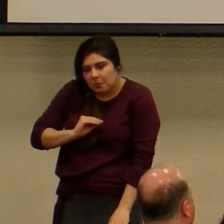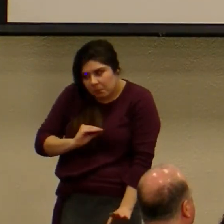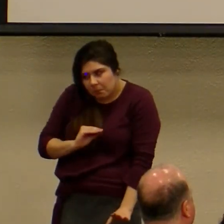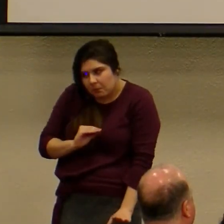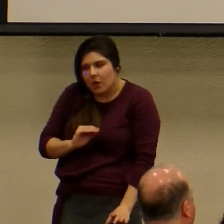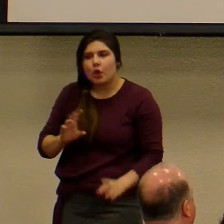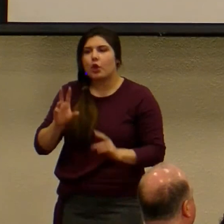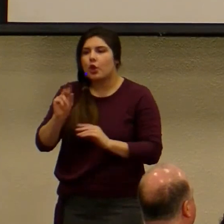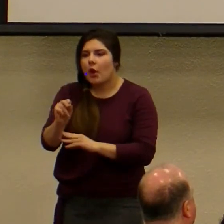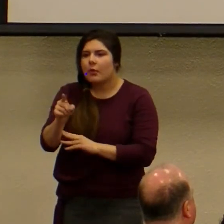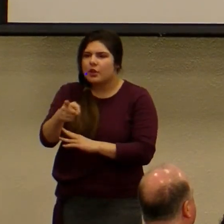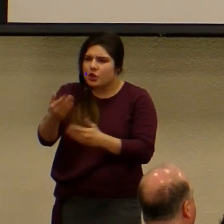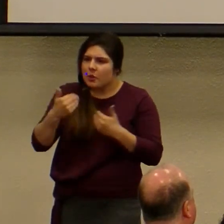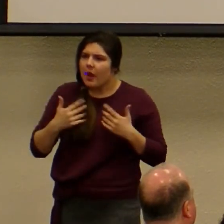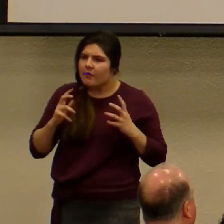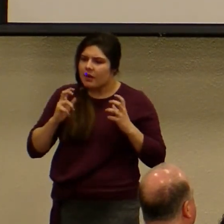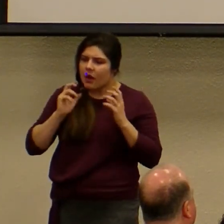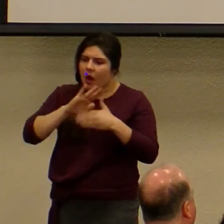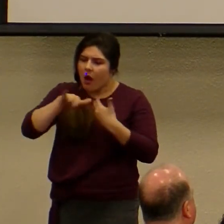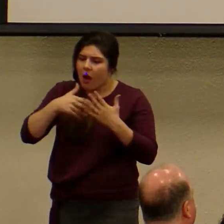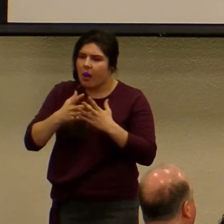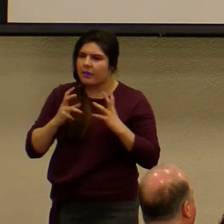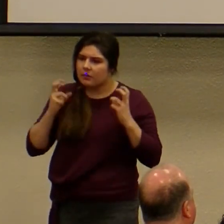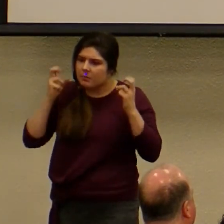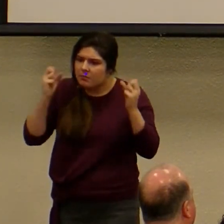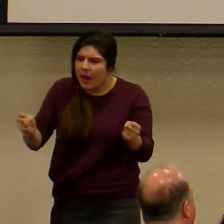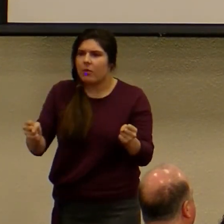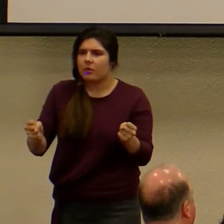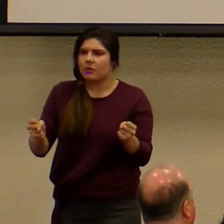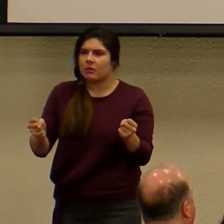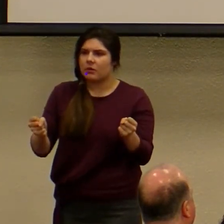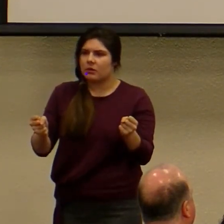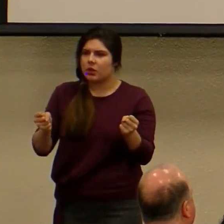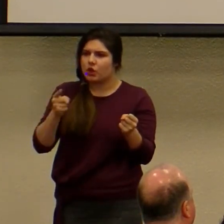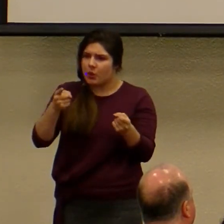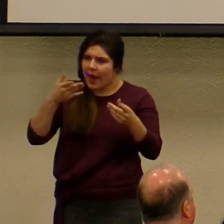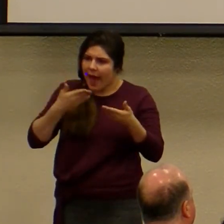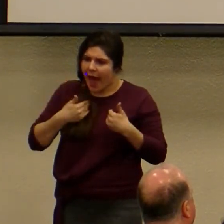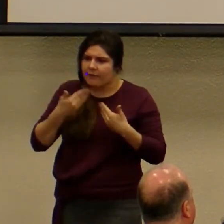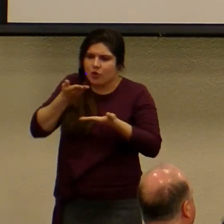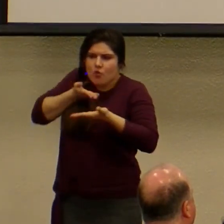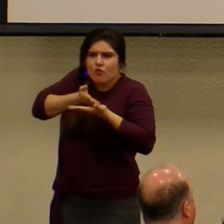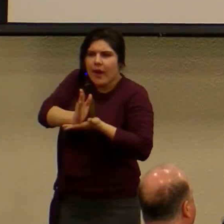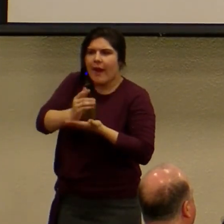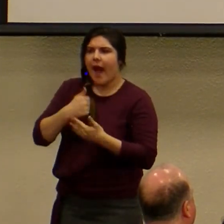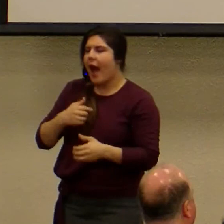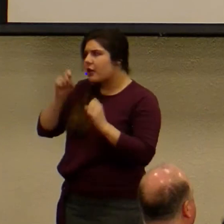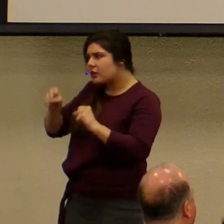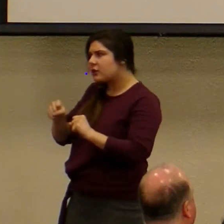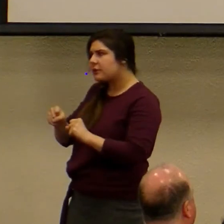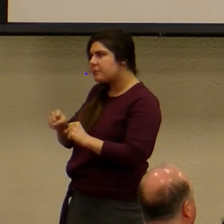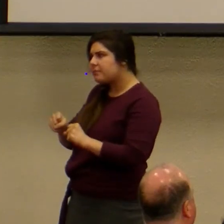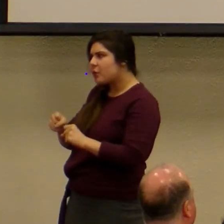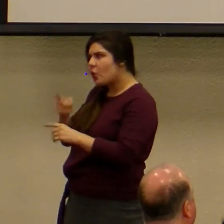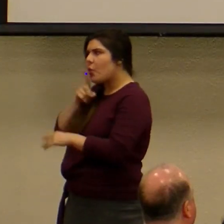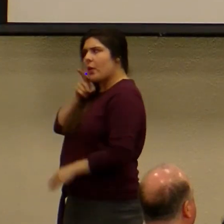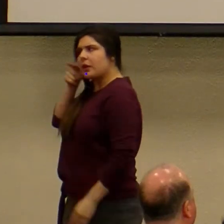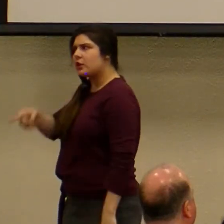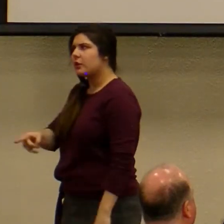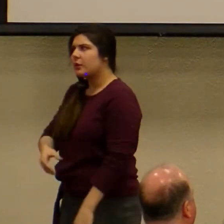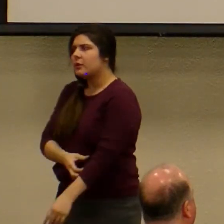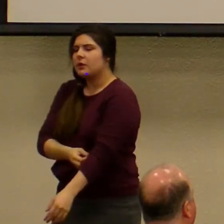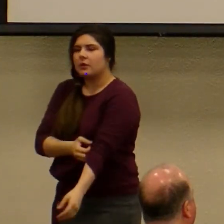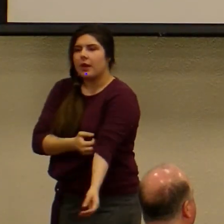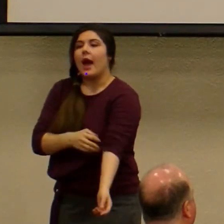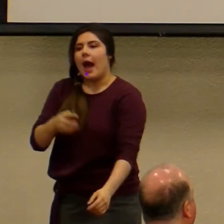It's you having all the capacity, all the power. You've got the right. I could shut you down. I could about to